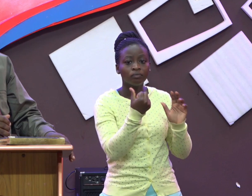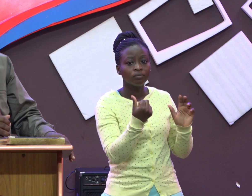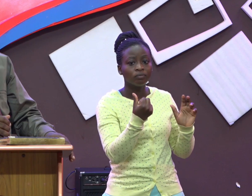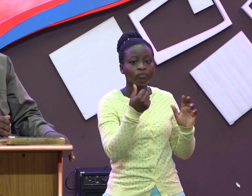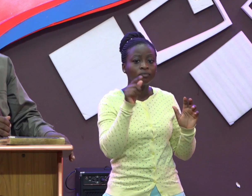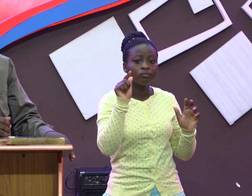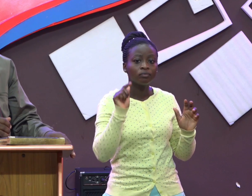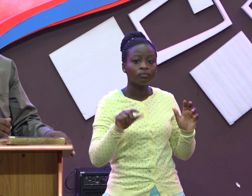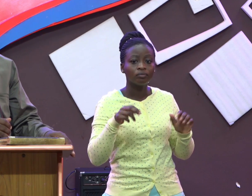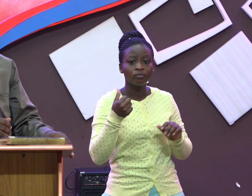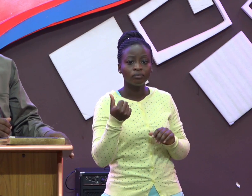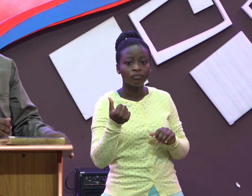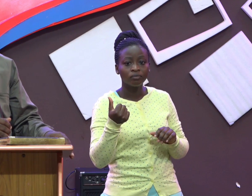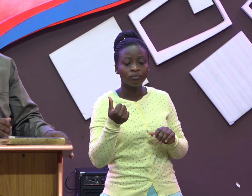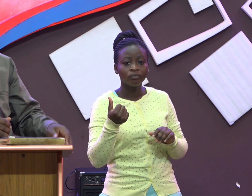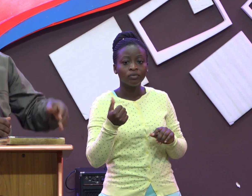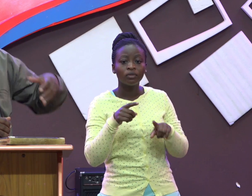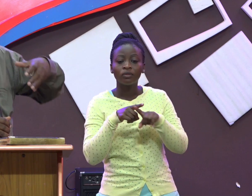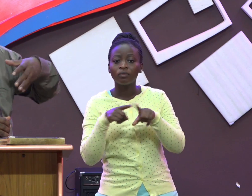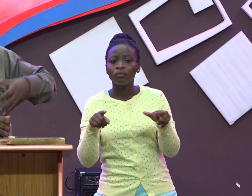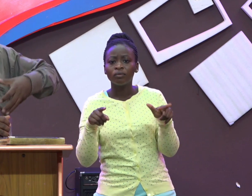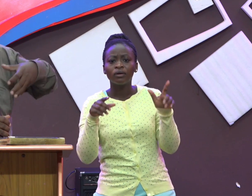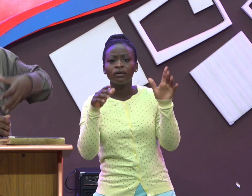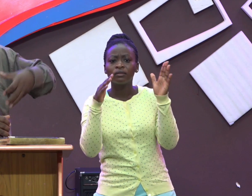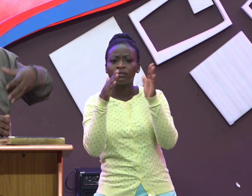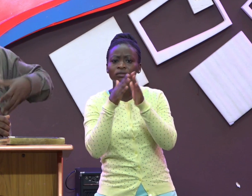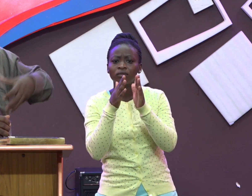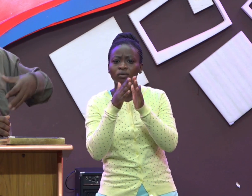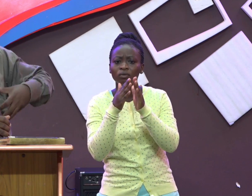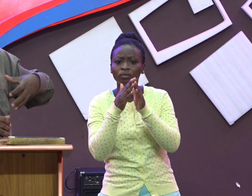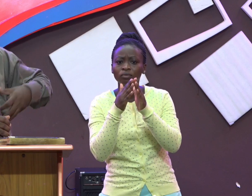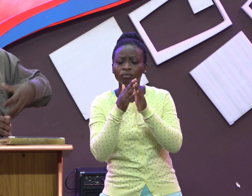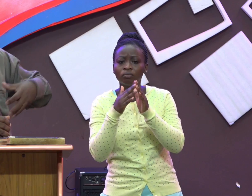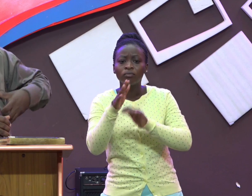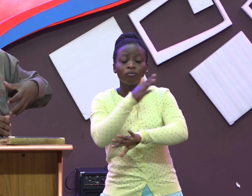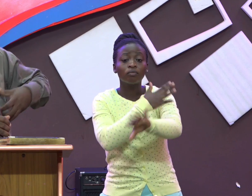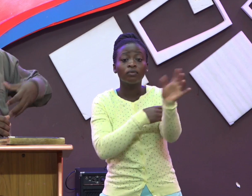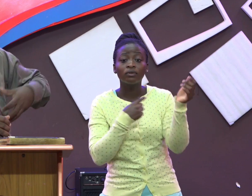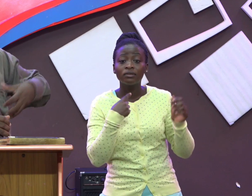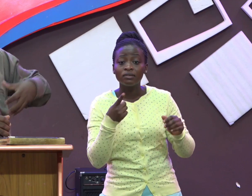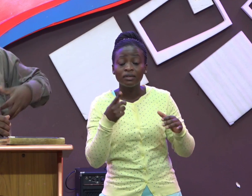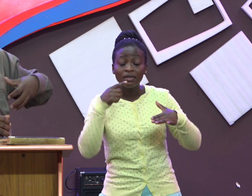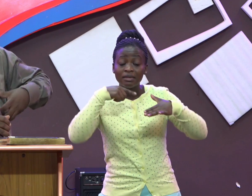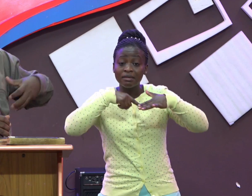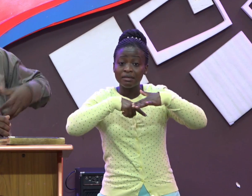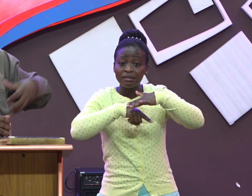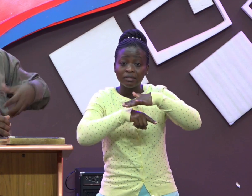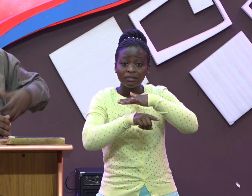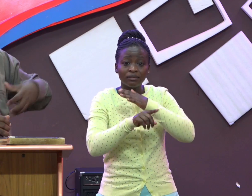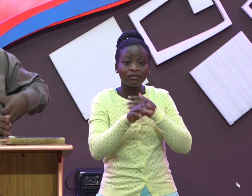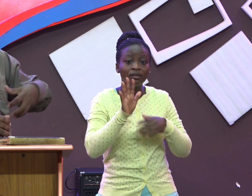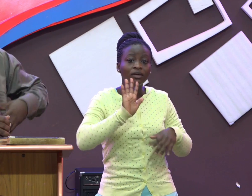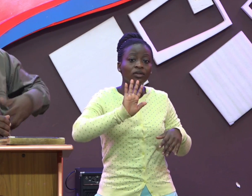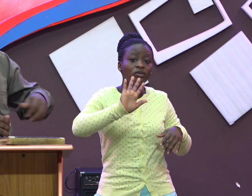room does he say? Ali mudungu tasabenga. Is that one in the desert? Enter your closet. Yingira mu kisenge kyo. Iyo munda muntu